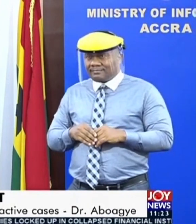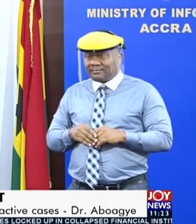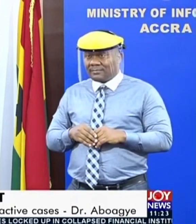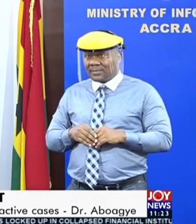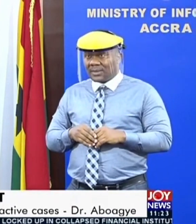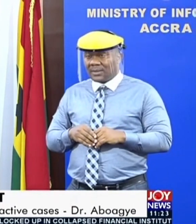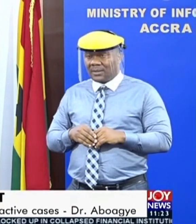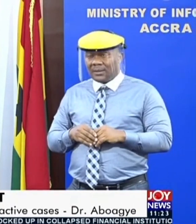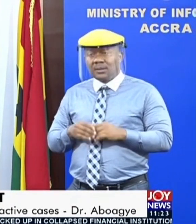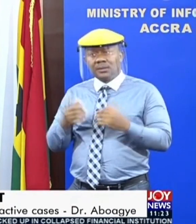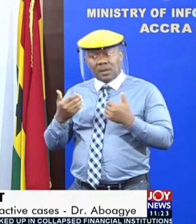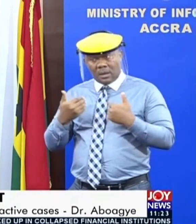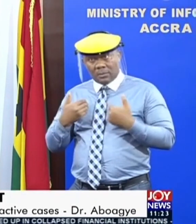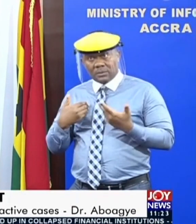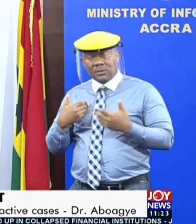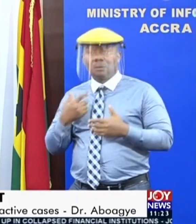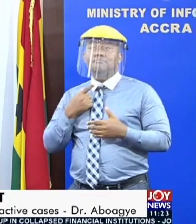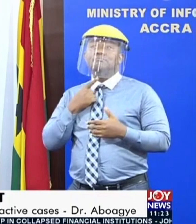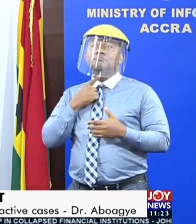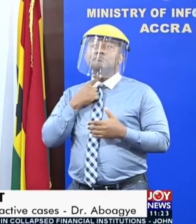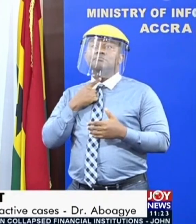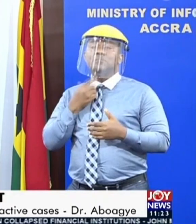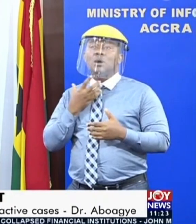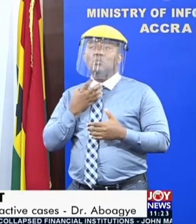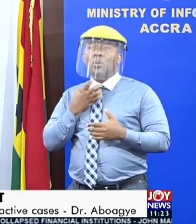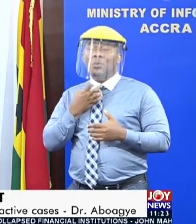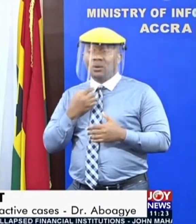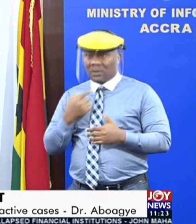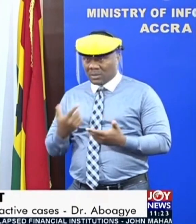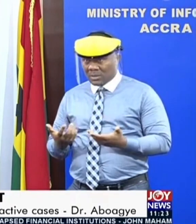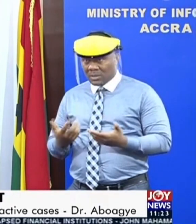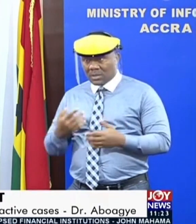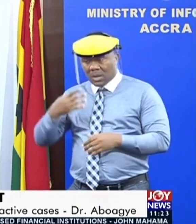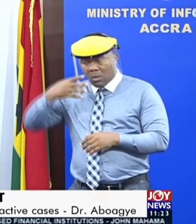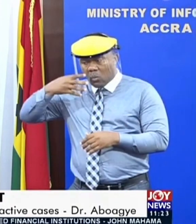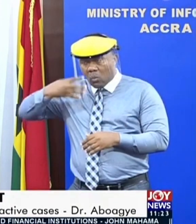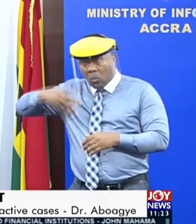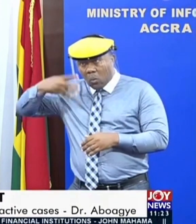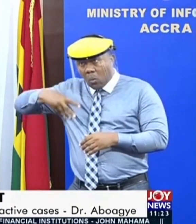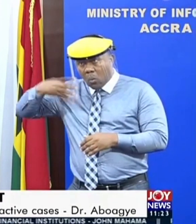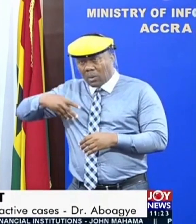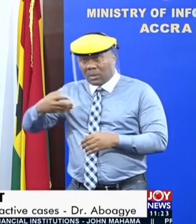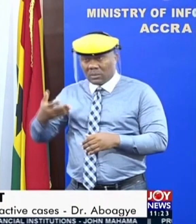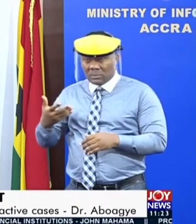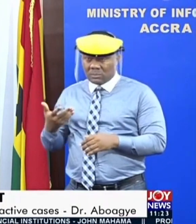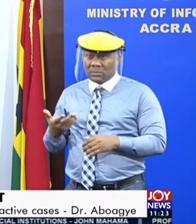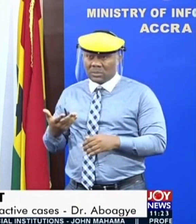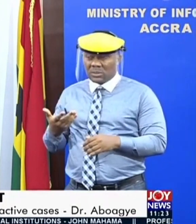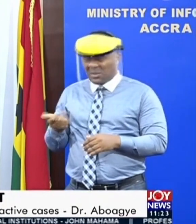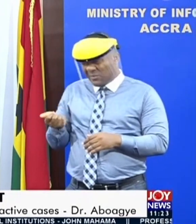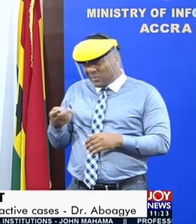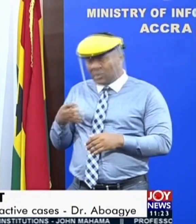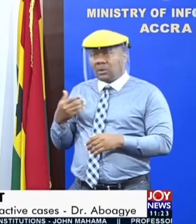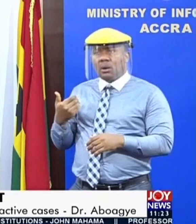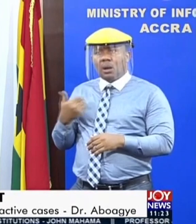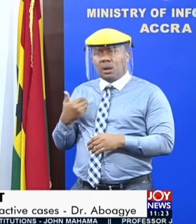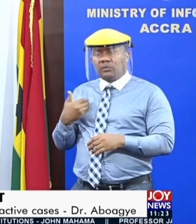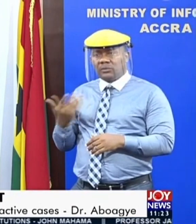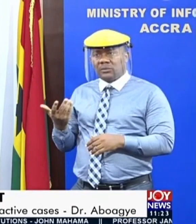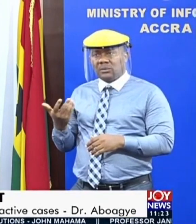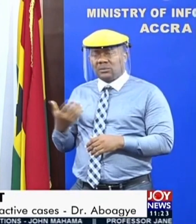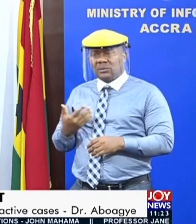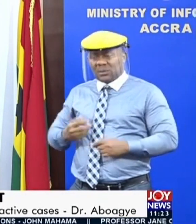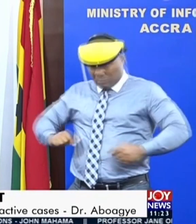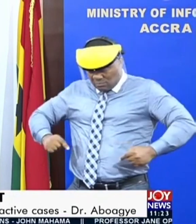in addition, with sore throats, a runny nose, and very, very few people may also present with